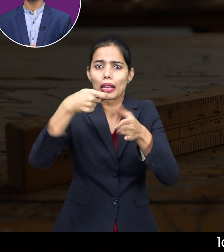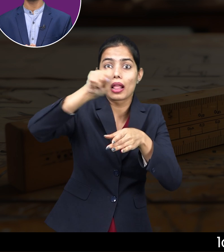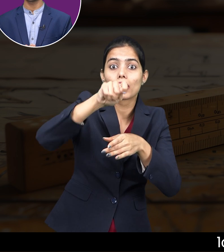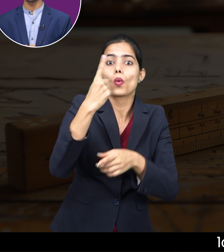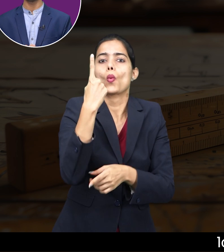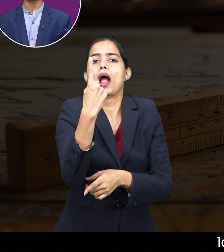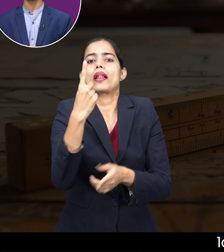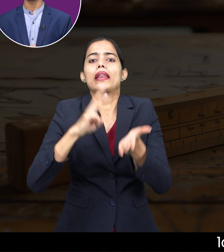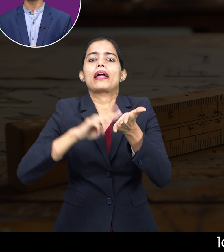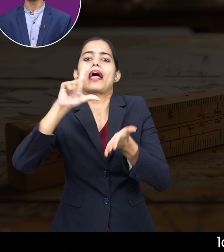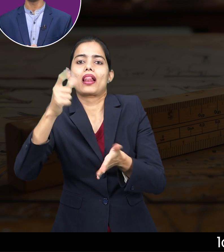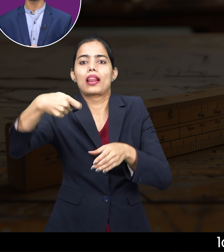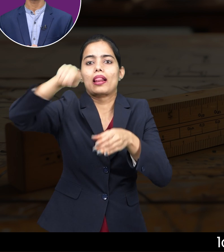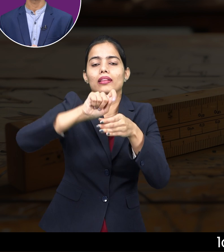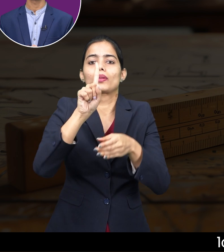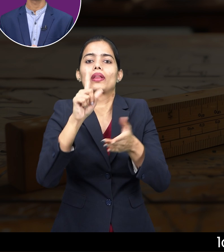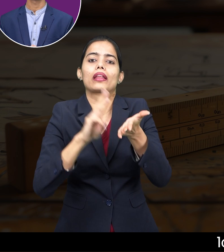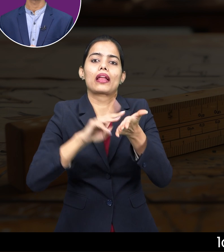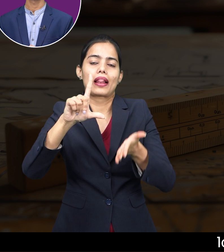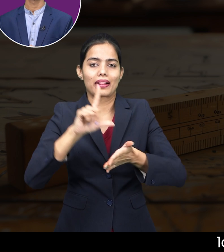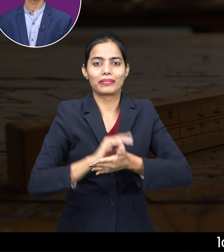1 centimeter cube is equal to 1 milliliter.